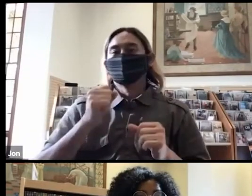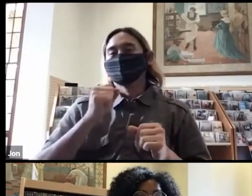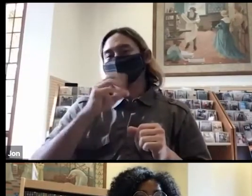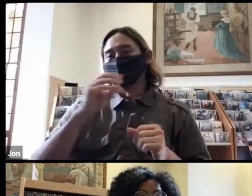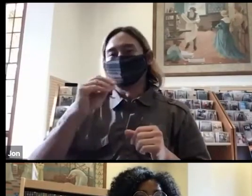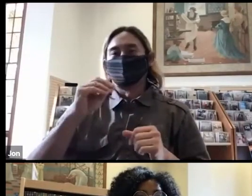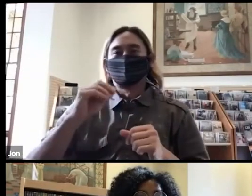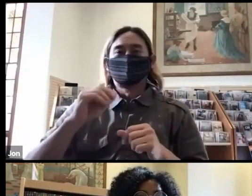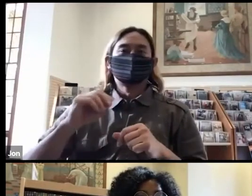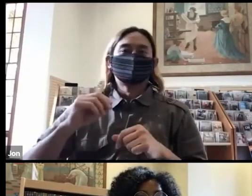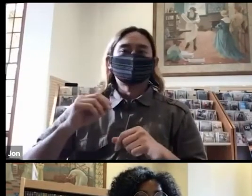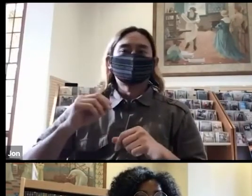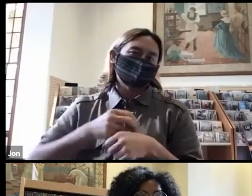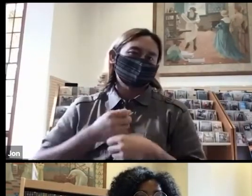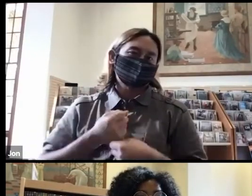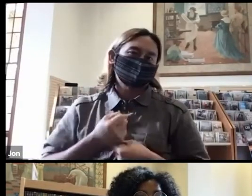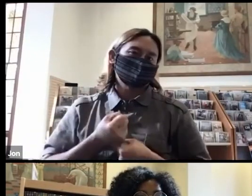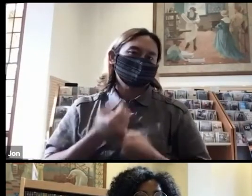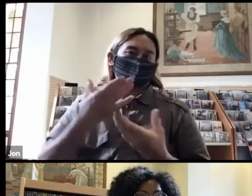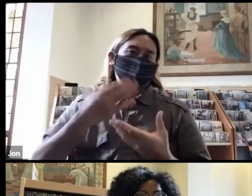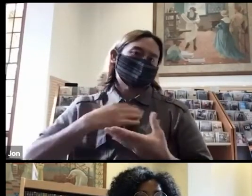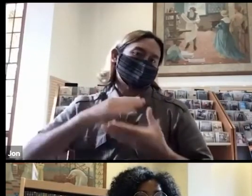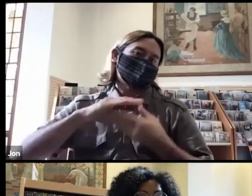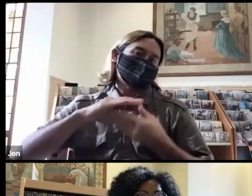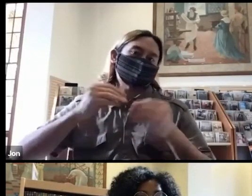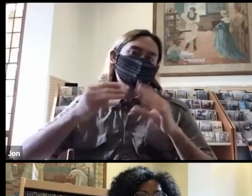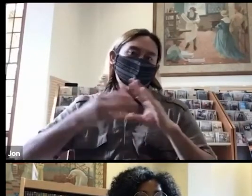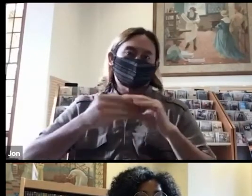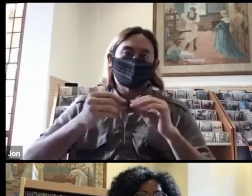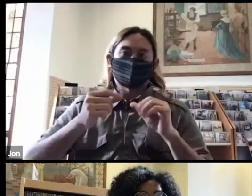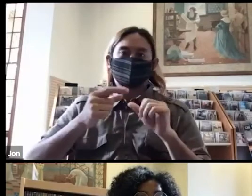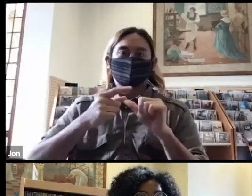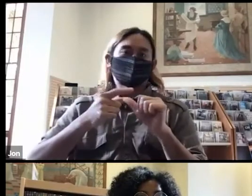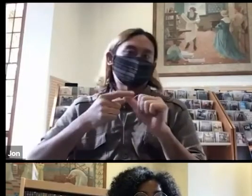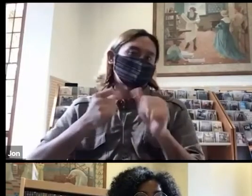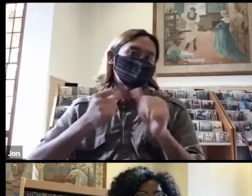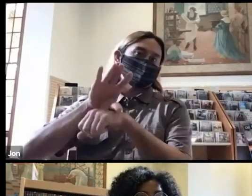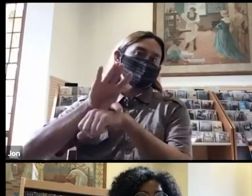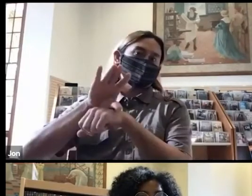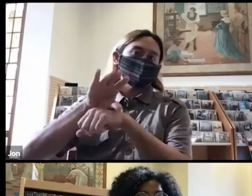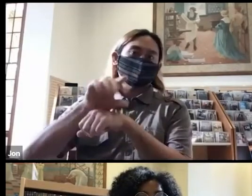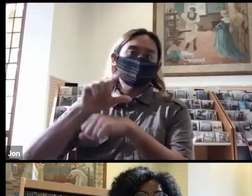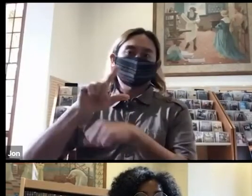Of my story. So I knew what I wanted to share with you.